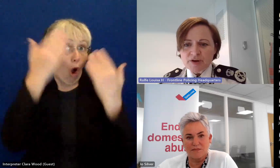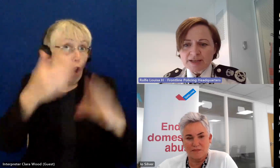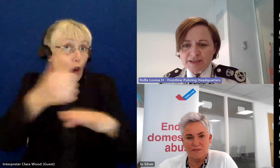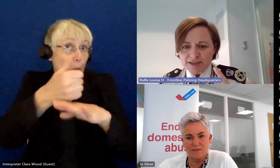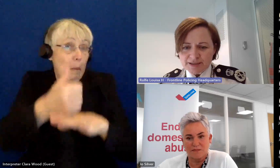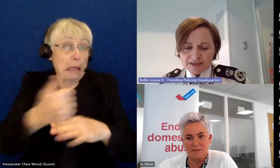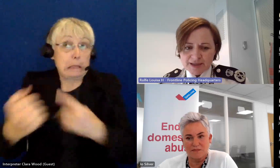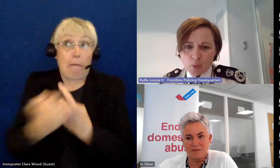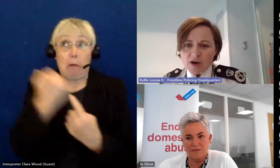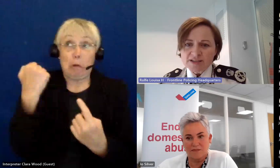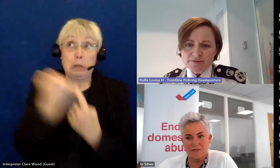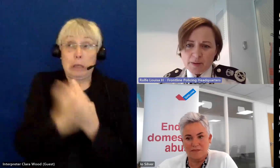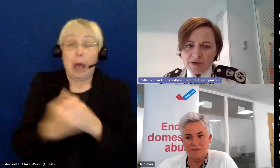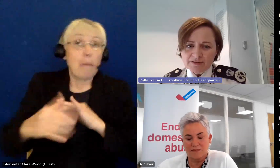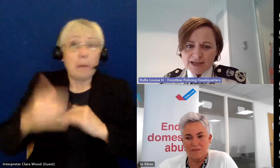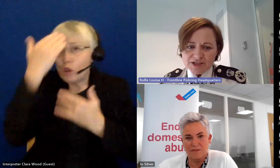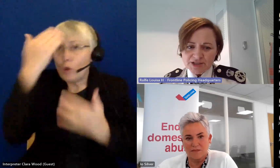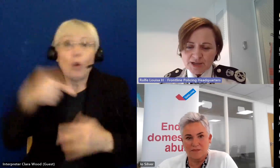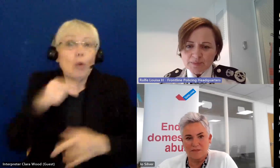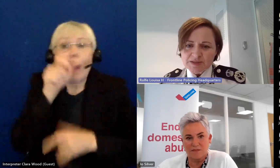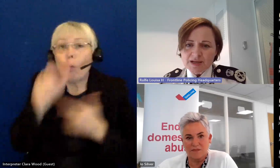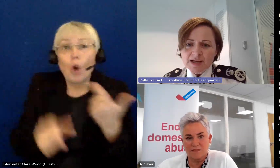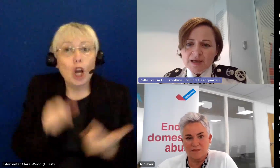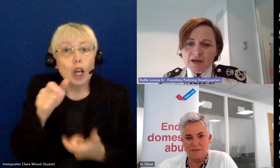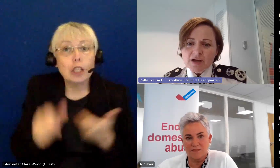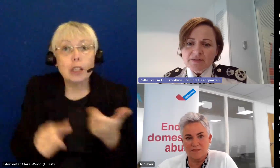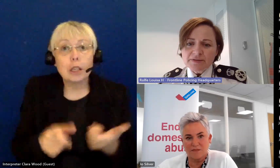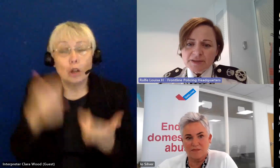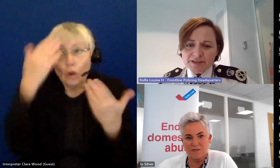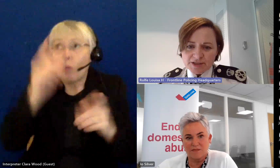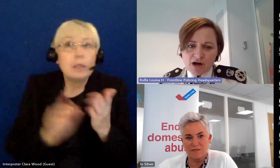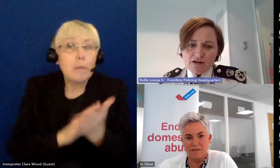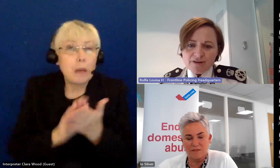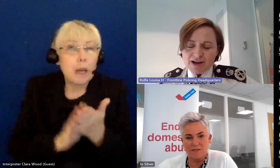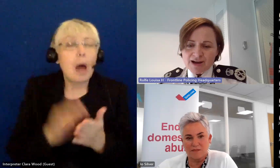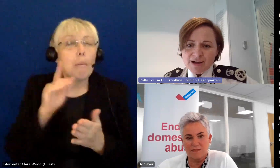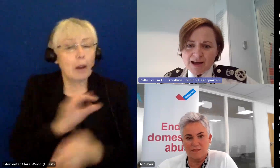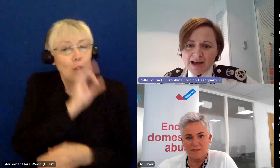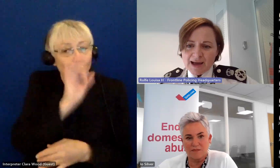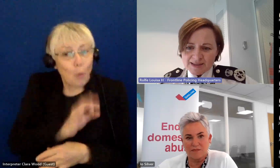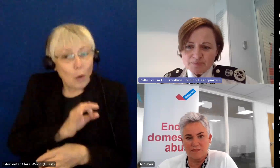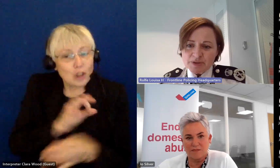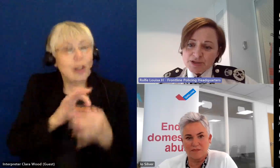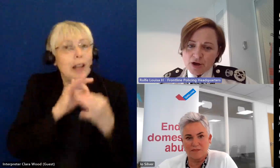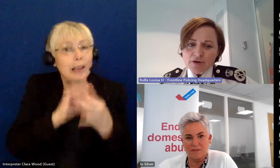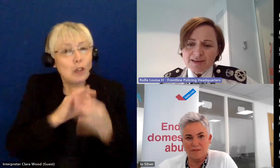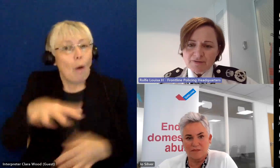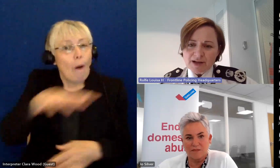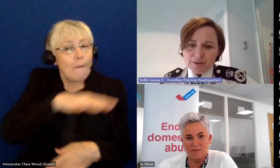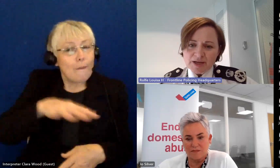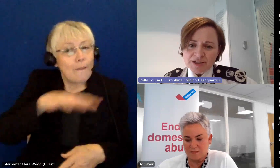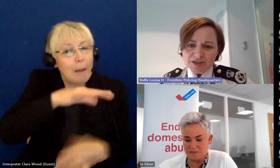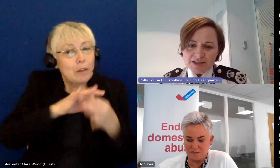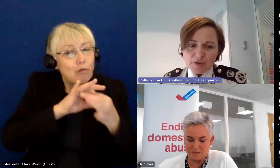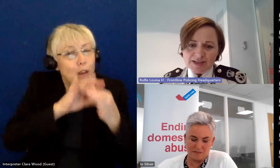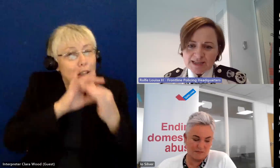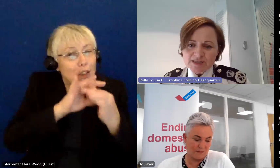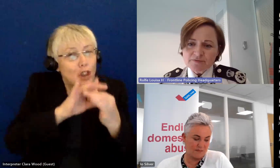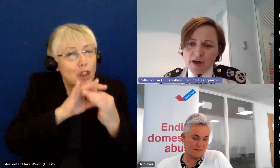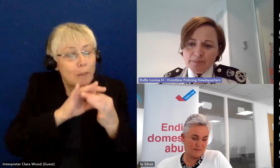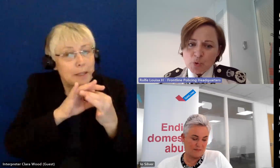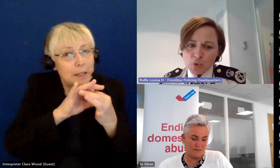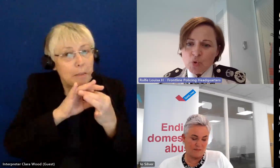multiple perpetrators and wider family relationships. The Dara has been shown in the evaluations